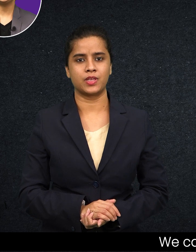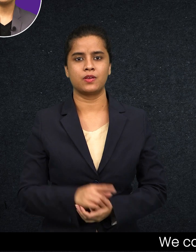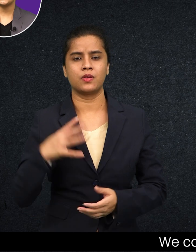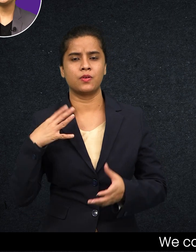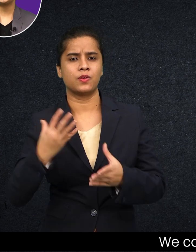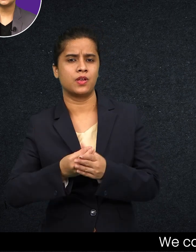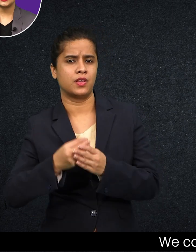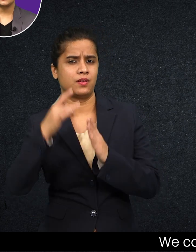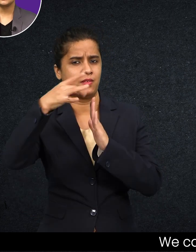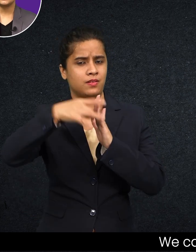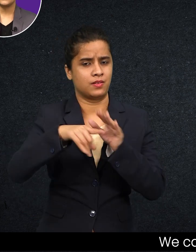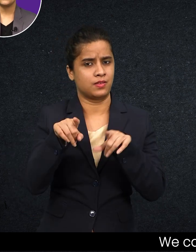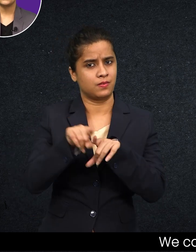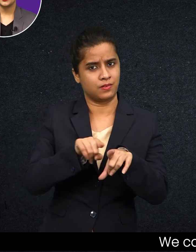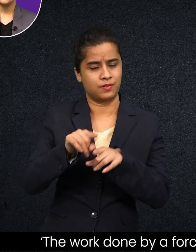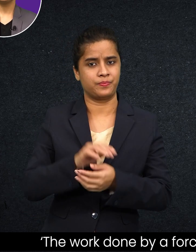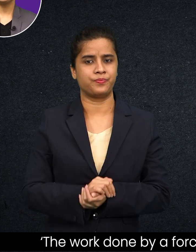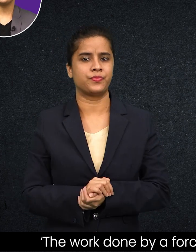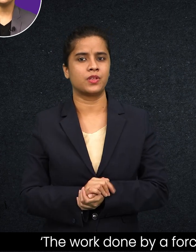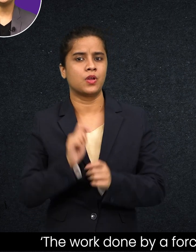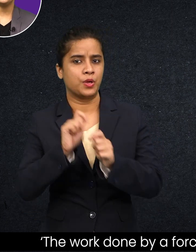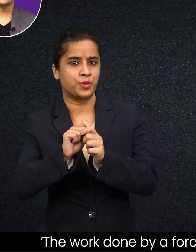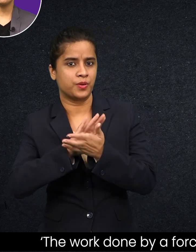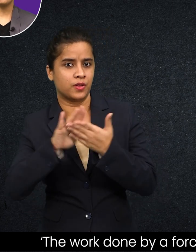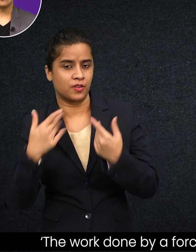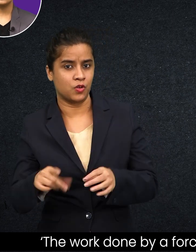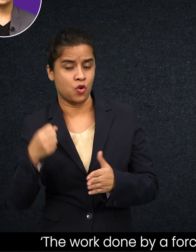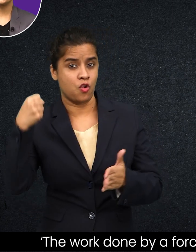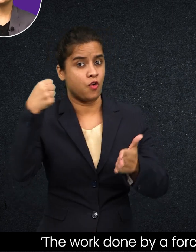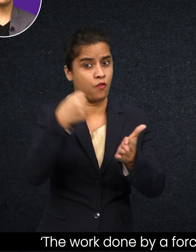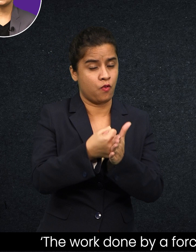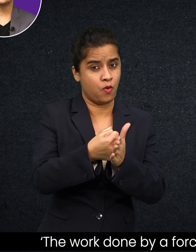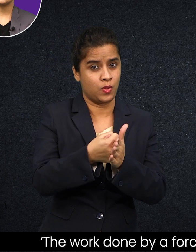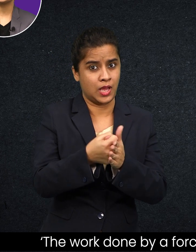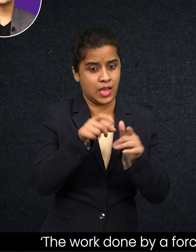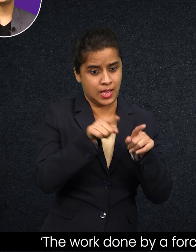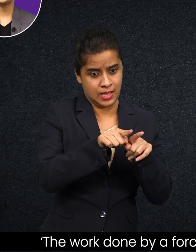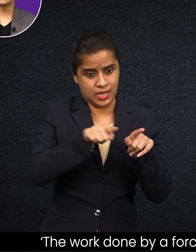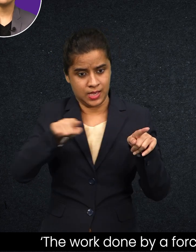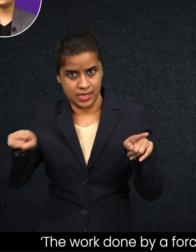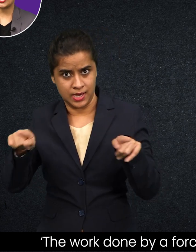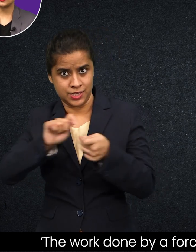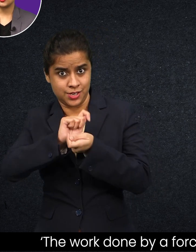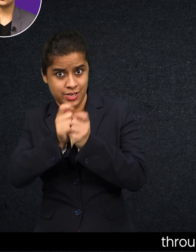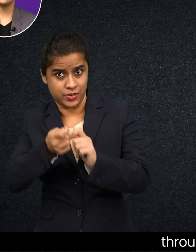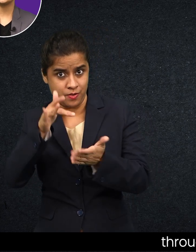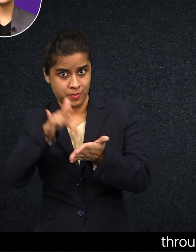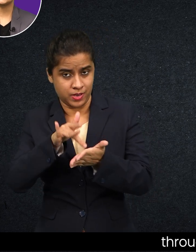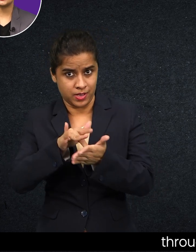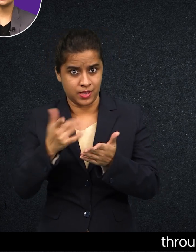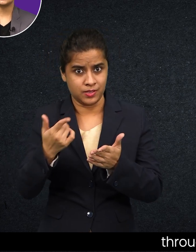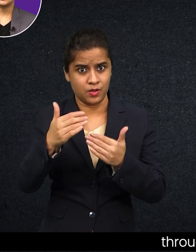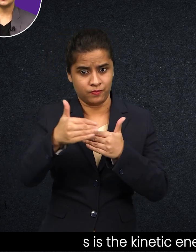We can define it like the work done by a force to displace a stationary object through